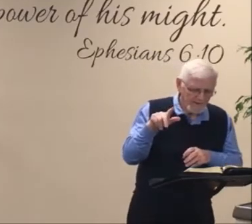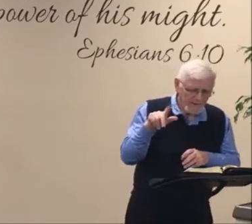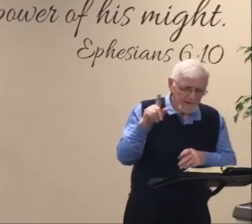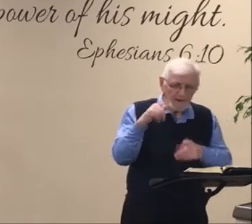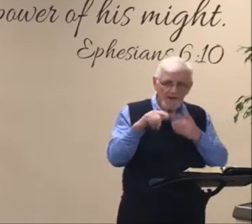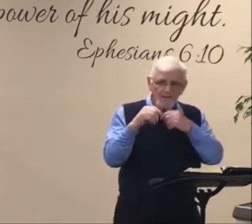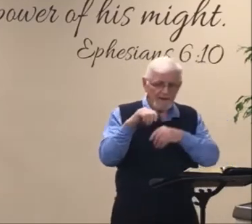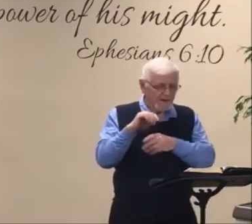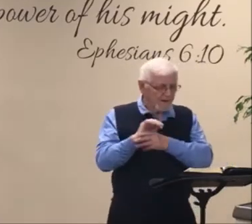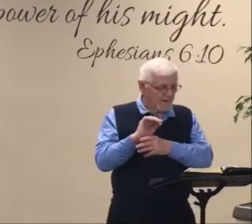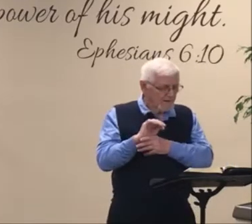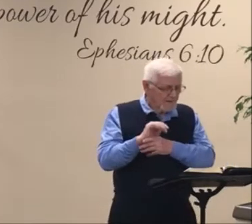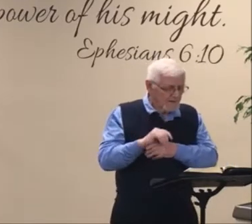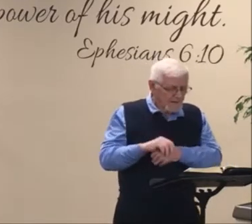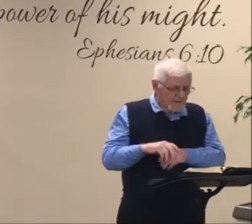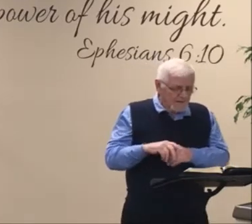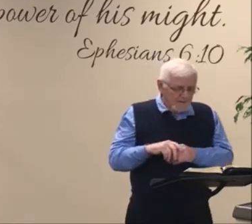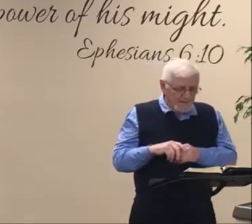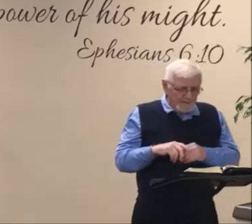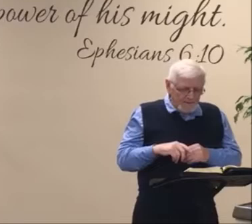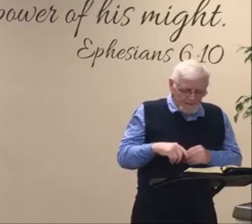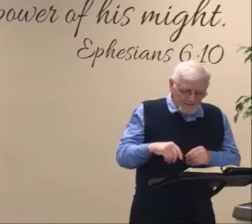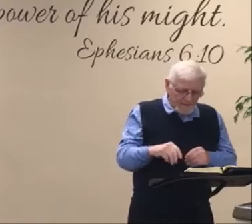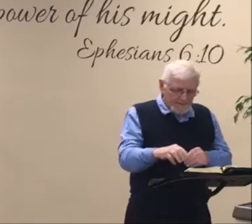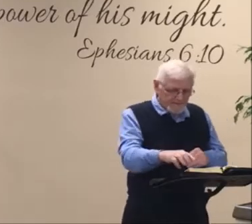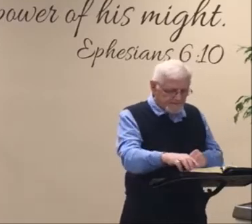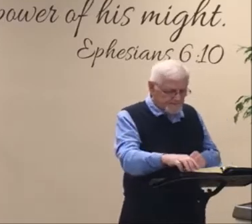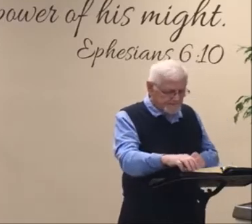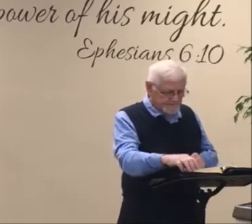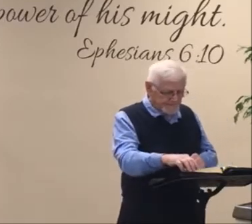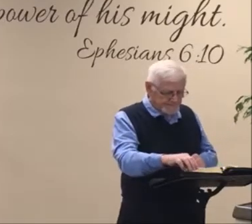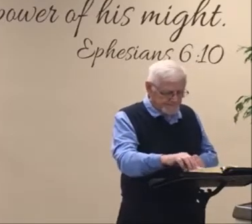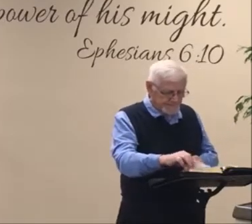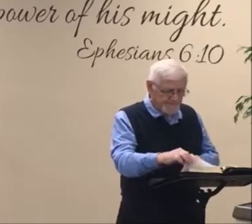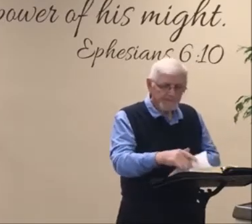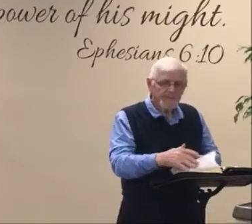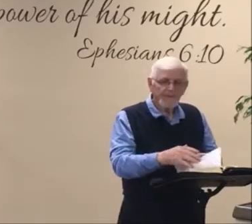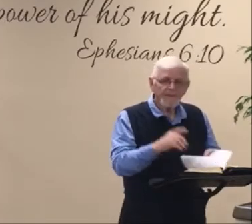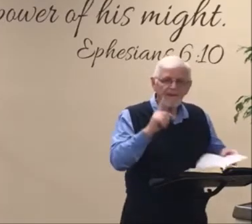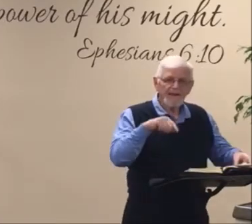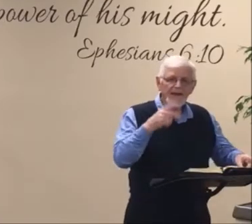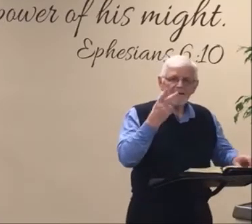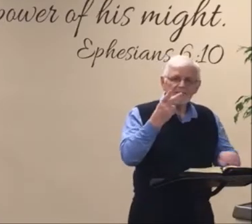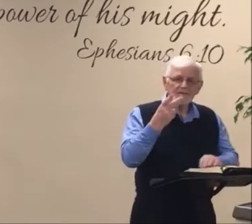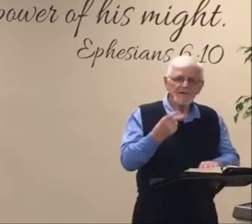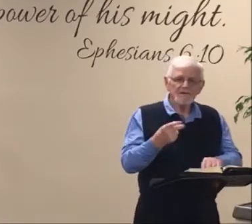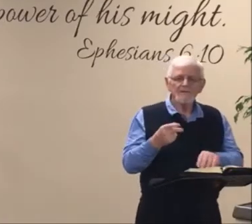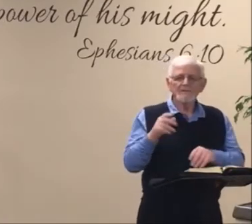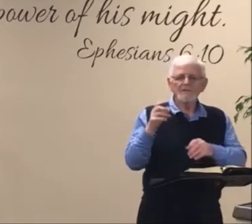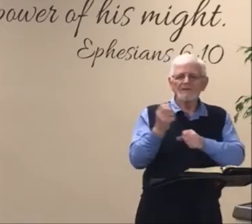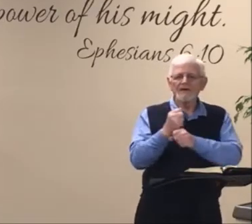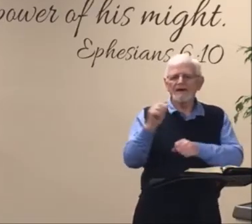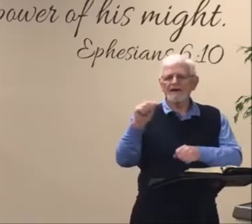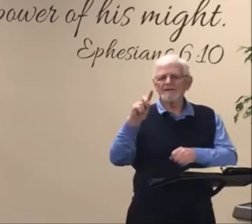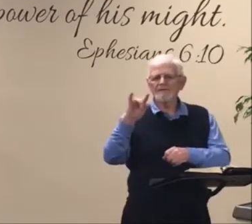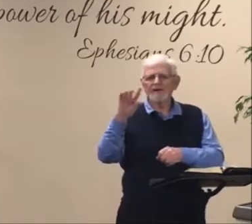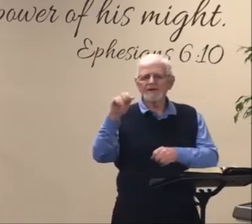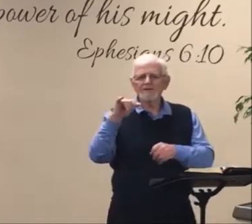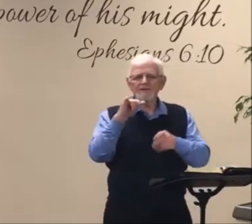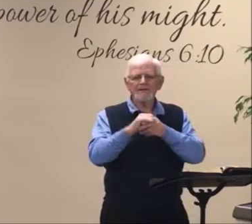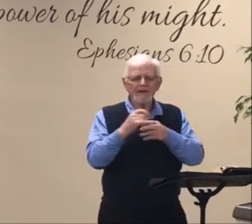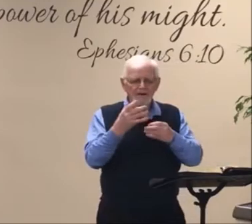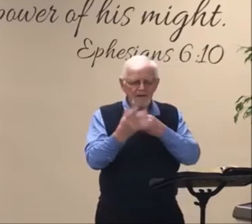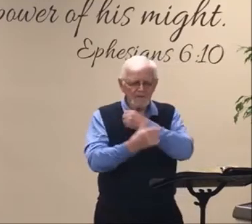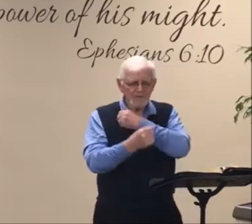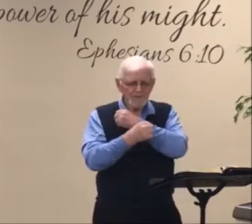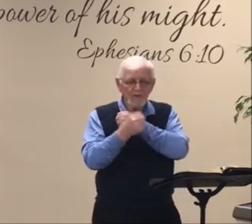evening that he took Leah, his daughter, and brought her unto him. He couldn't see. He took advantage of Isaac's poor eyesight, and God gave him